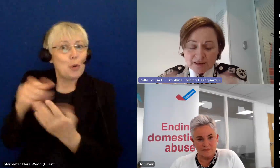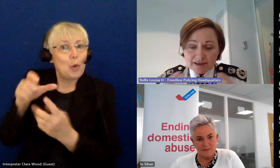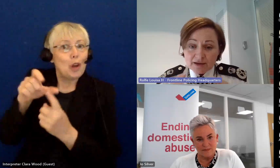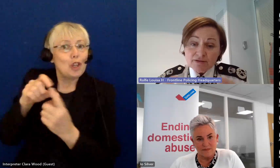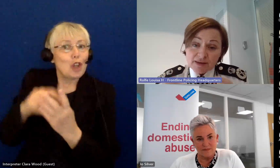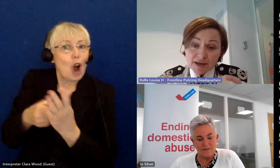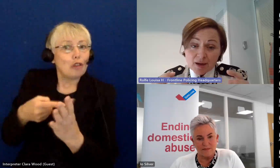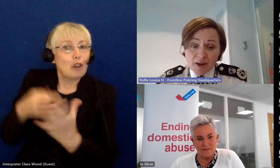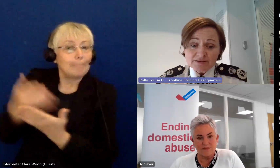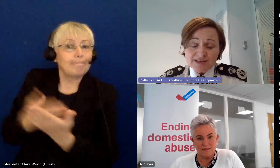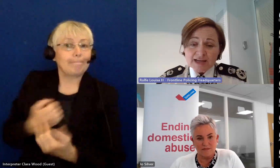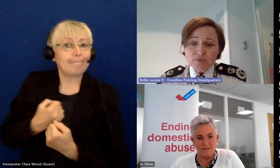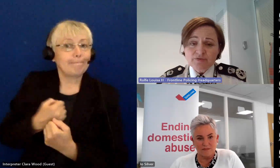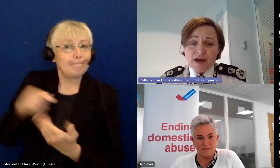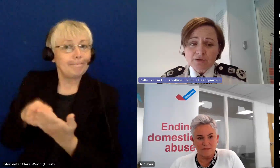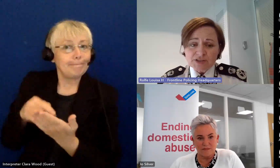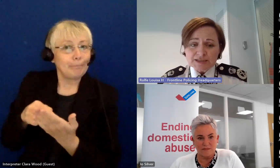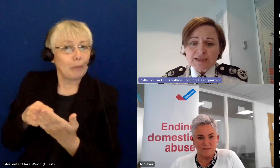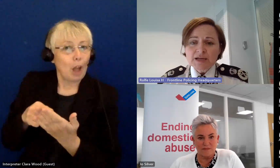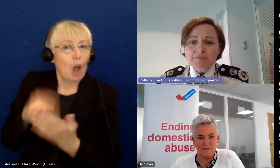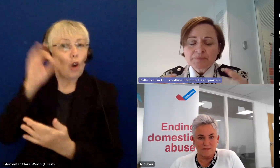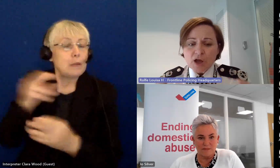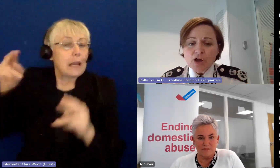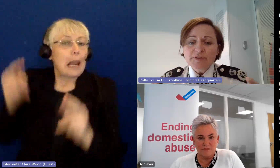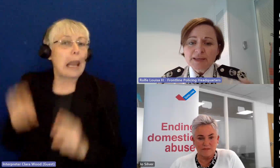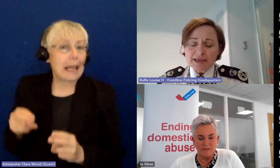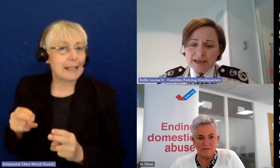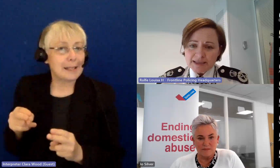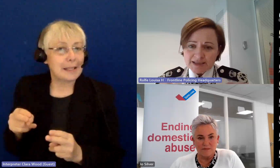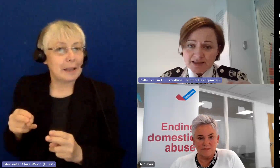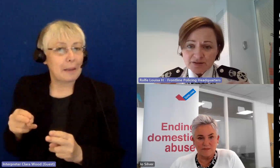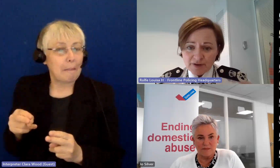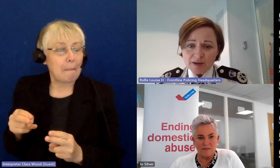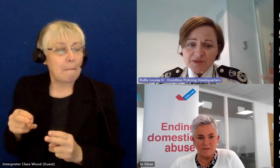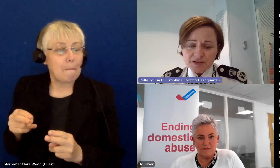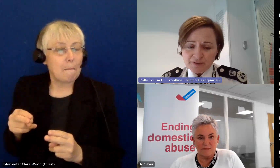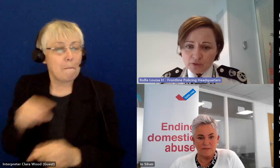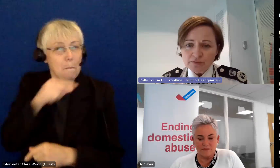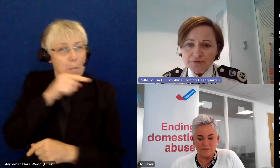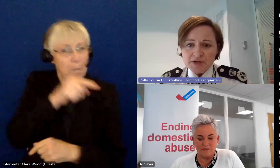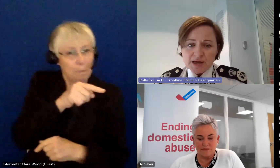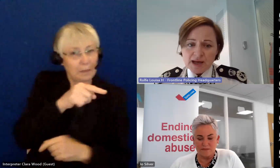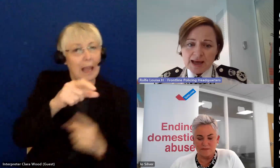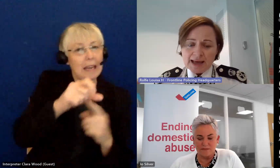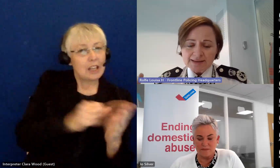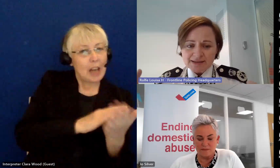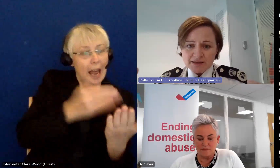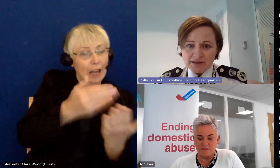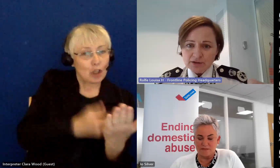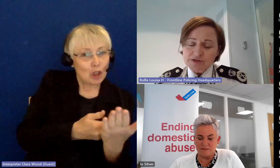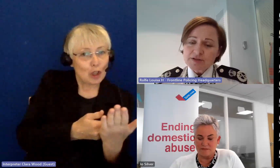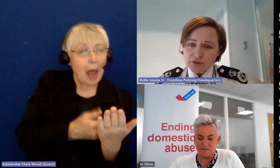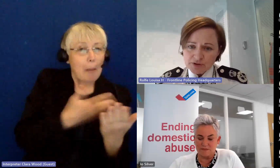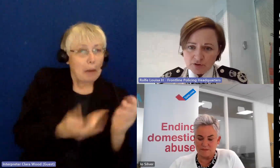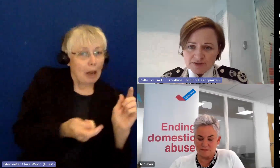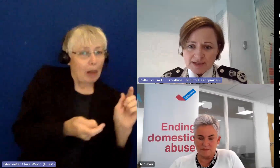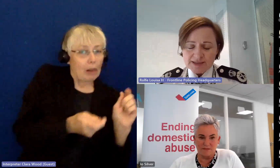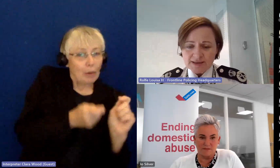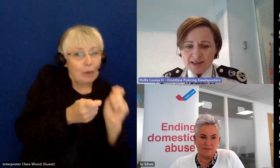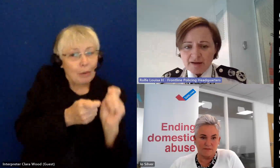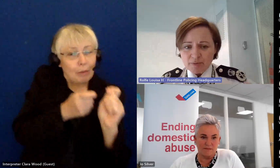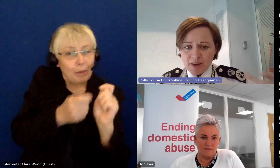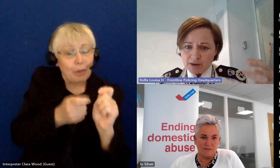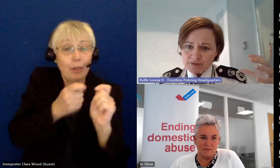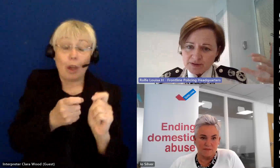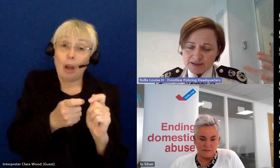questions in it. I think the other thing about Dash we found is over the years it's developed and evolved, and lots of good